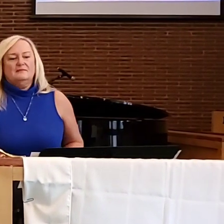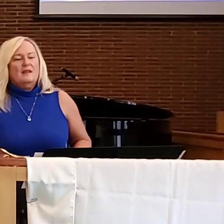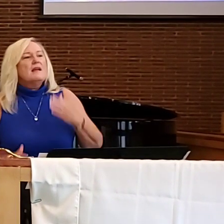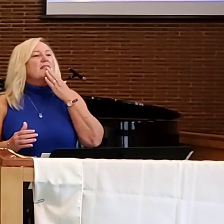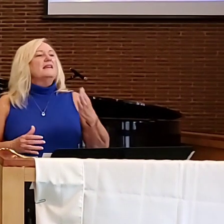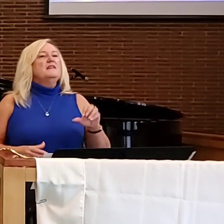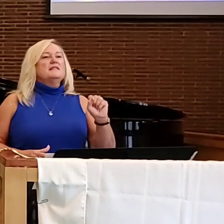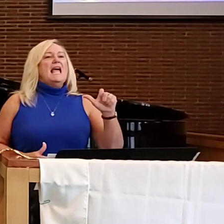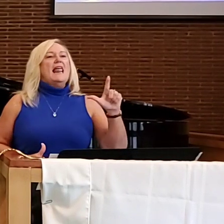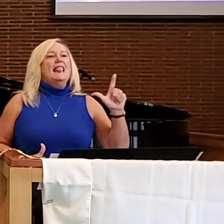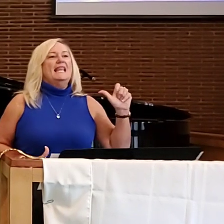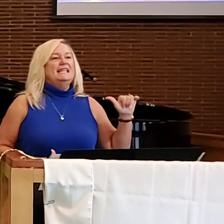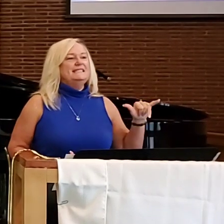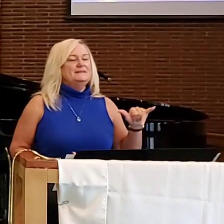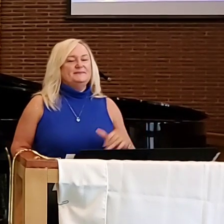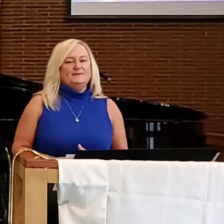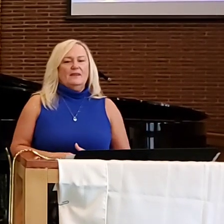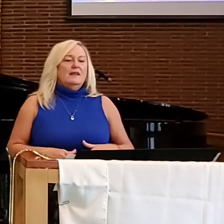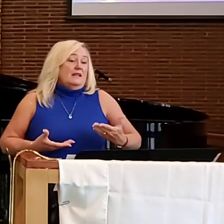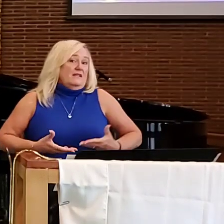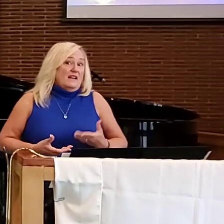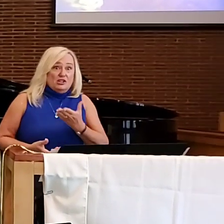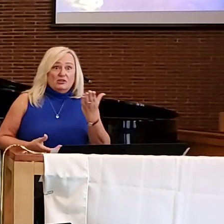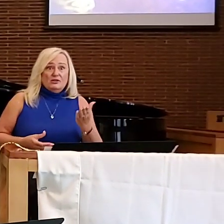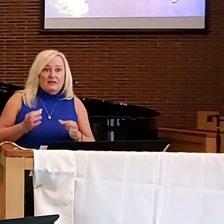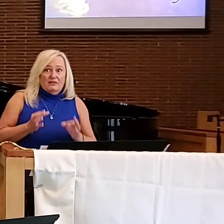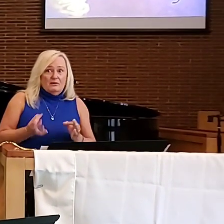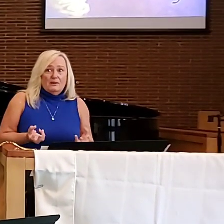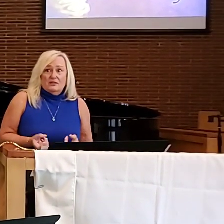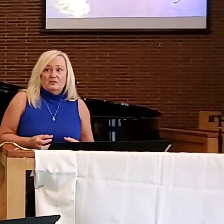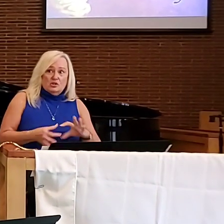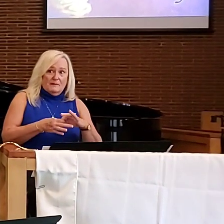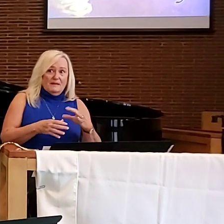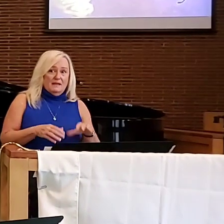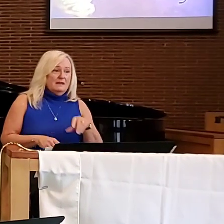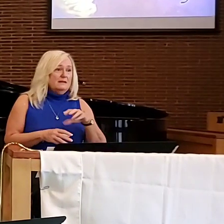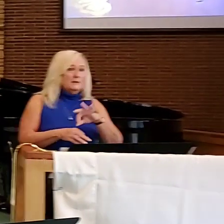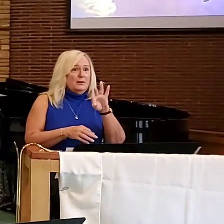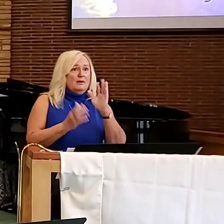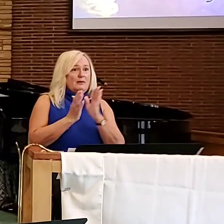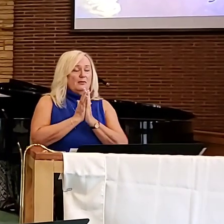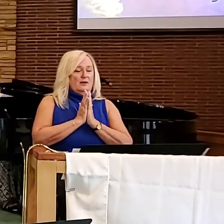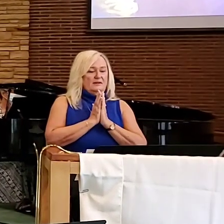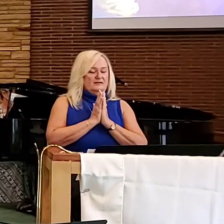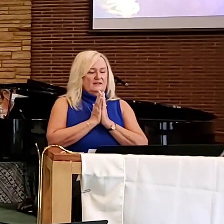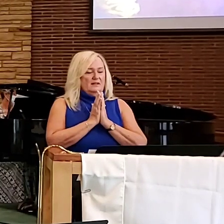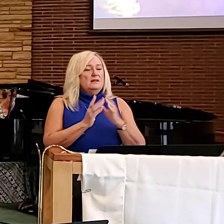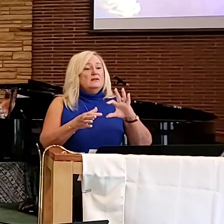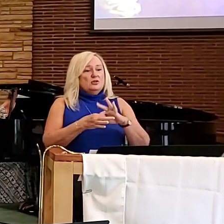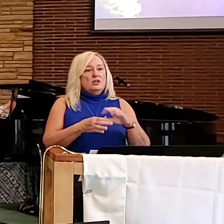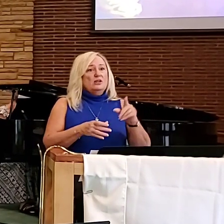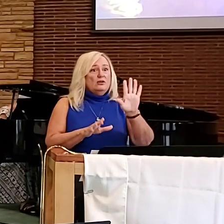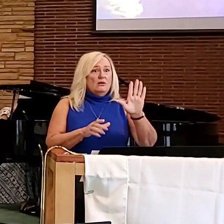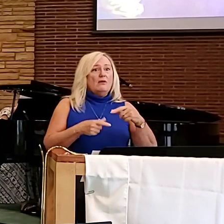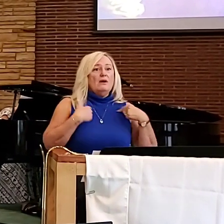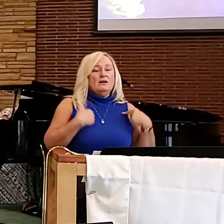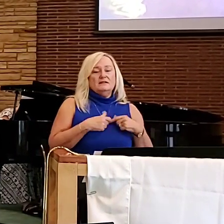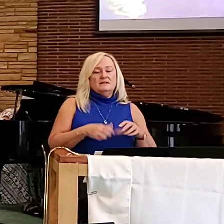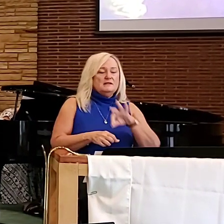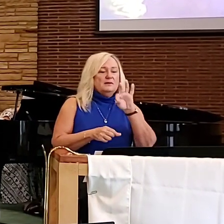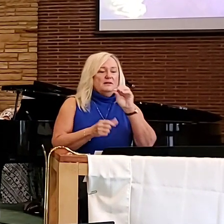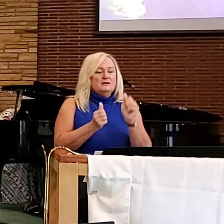Thank you, Sally. Let me invite you, if you will, to join me in the spirit of prayer. Will you join your hearts and